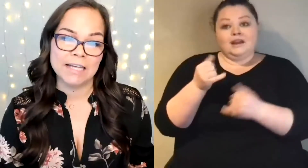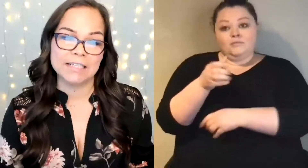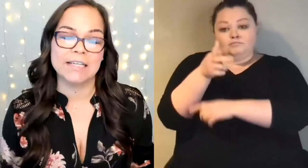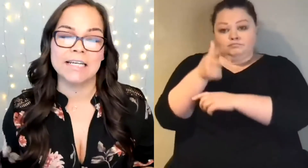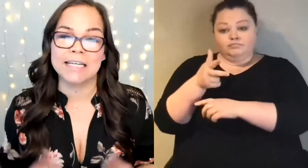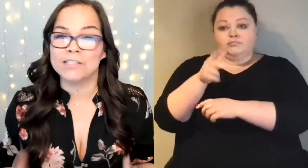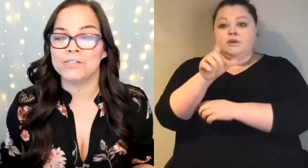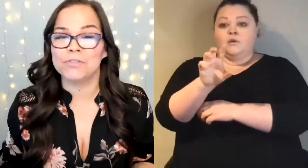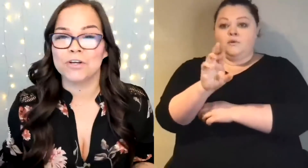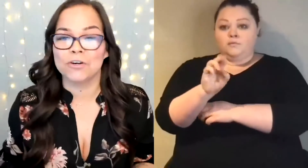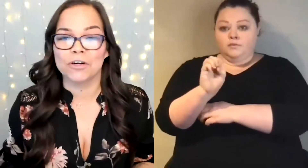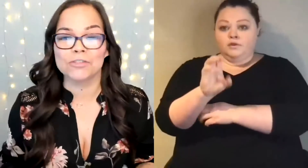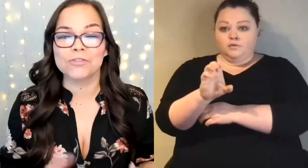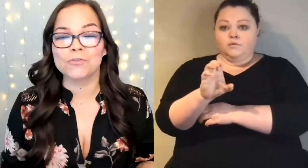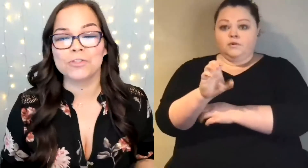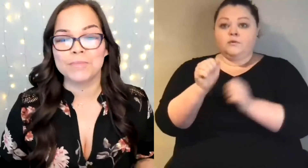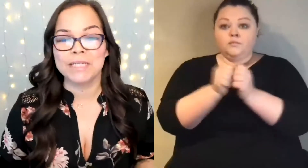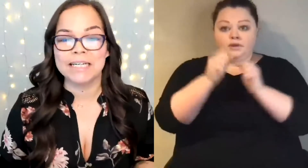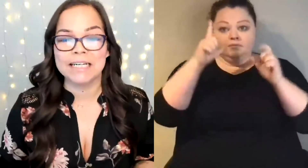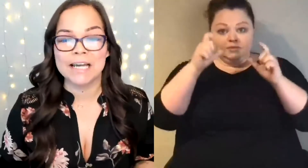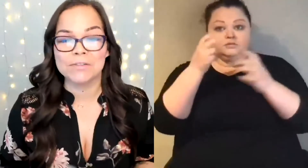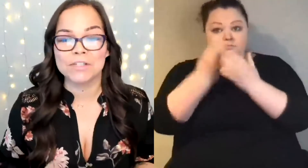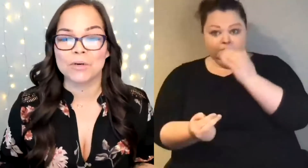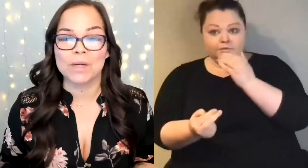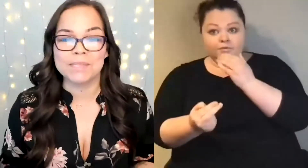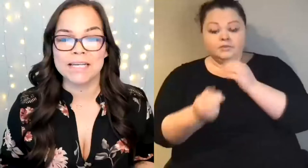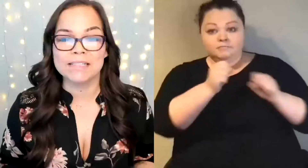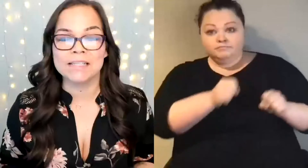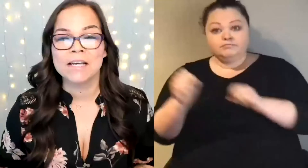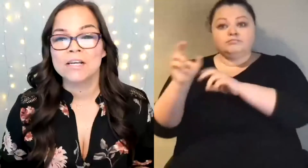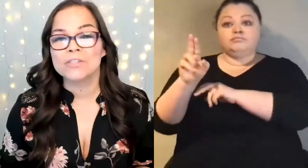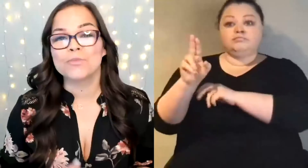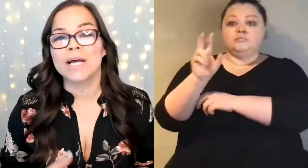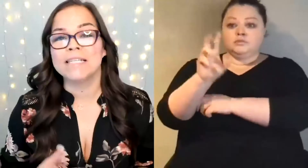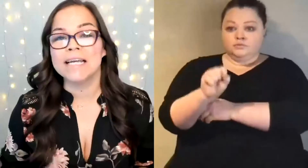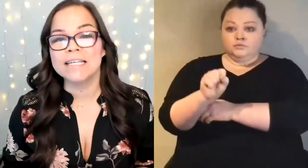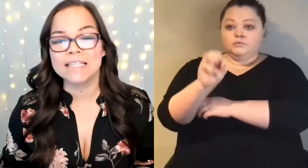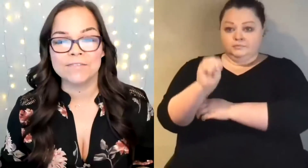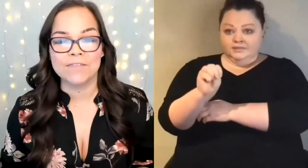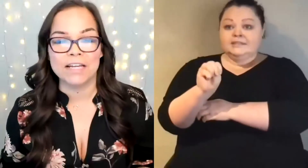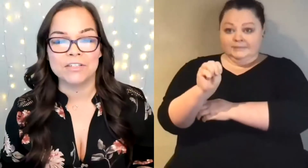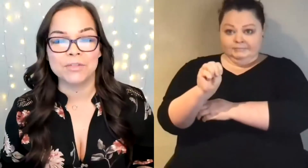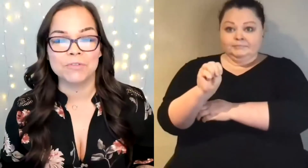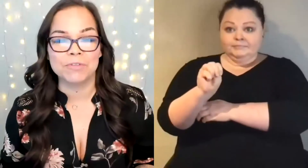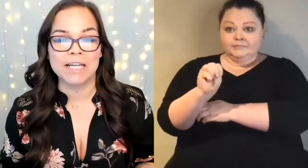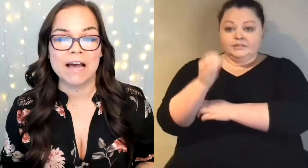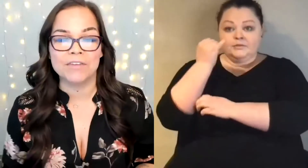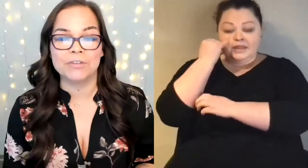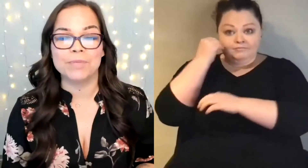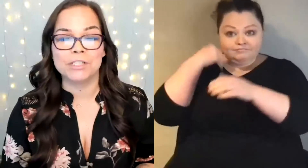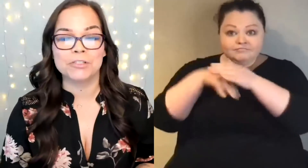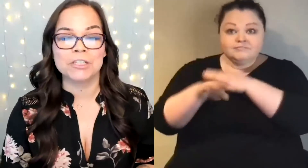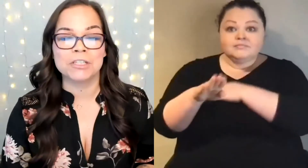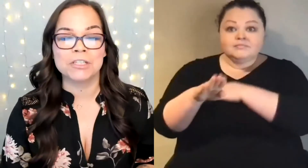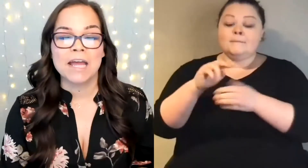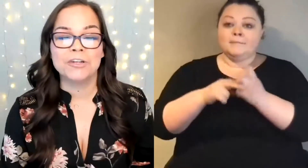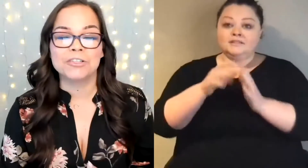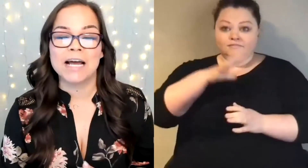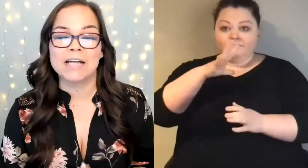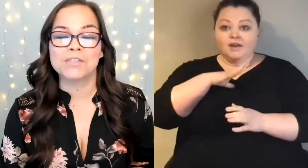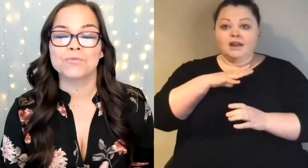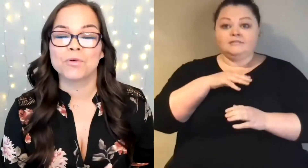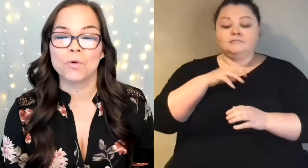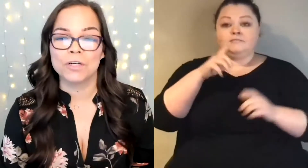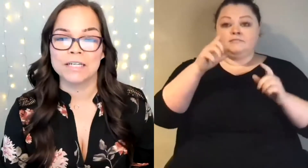photography, and it gets used on our social media accounts and our websites. So by attending this event, you agree to having your picture and